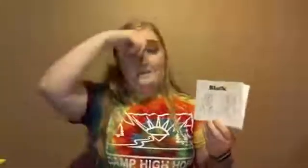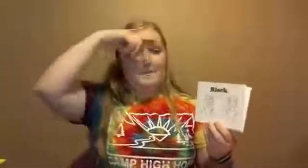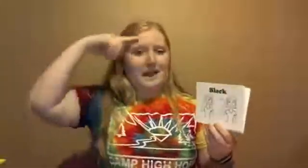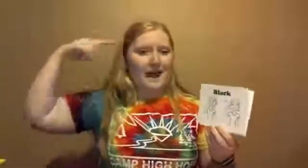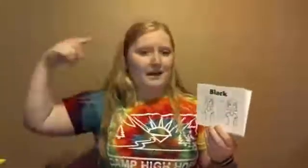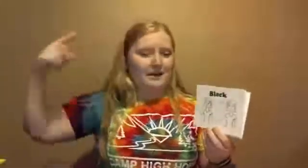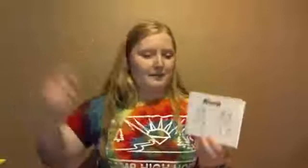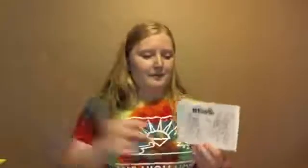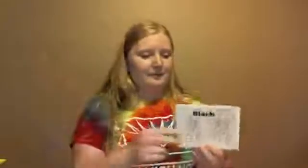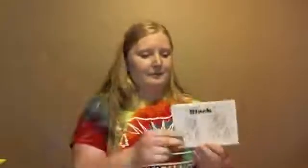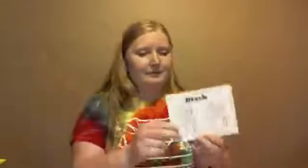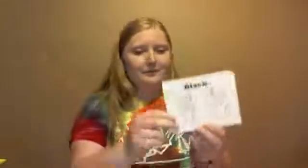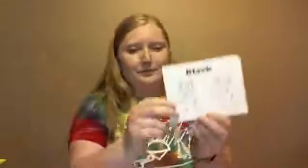Black.